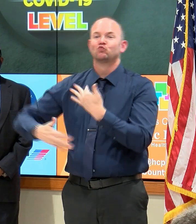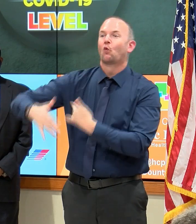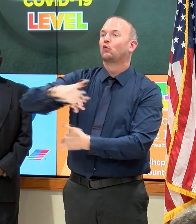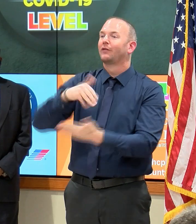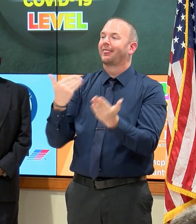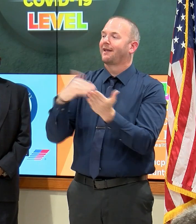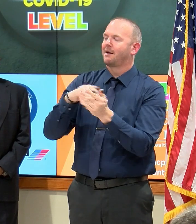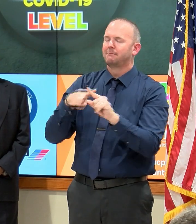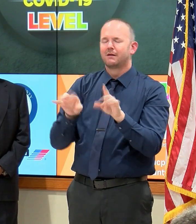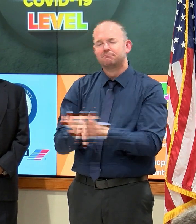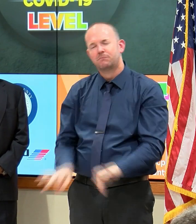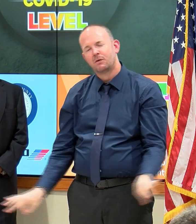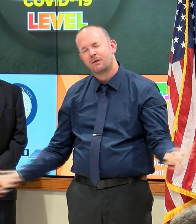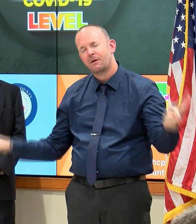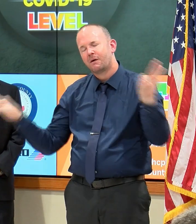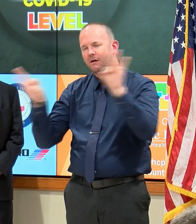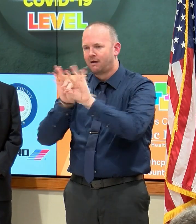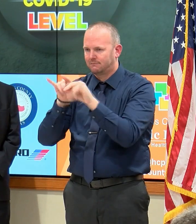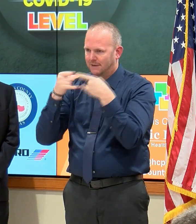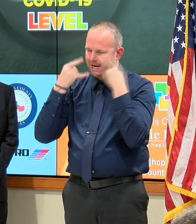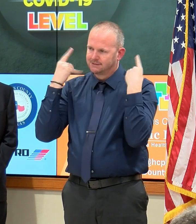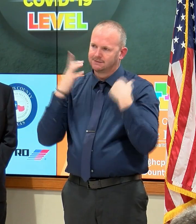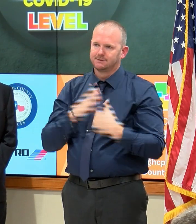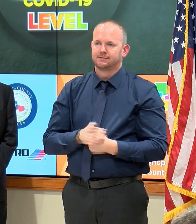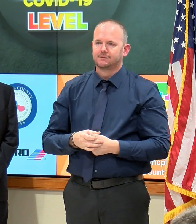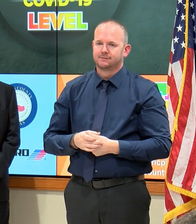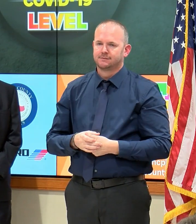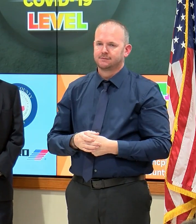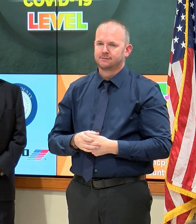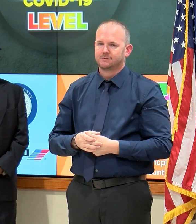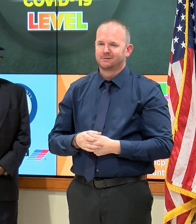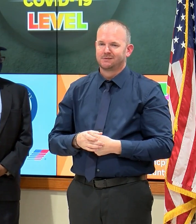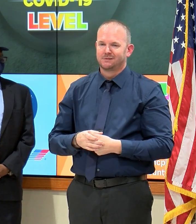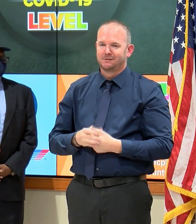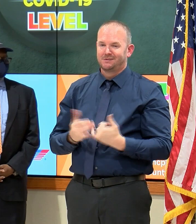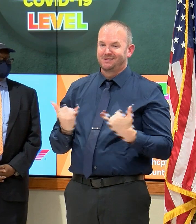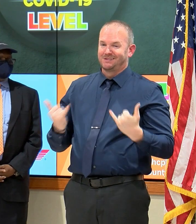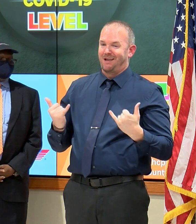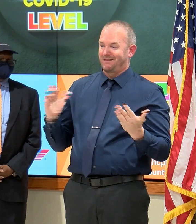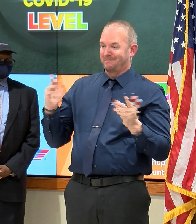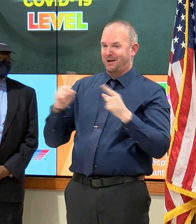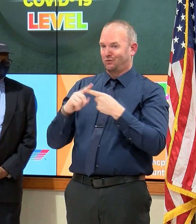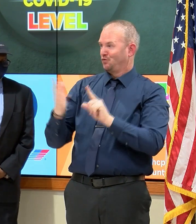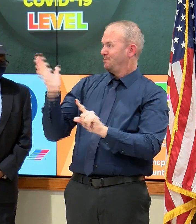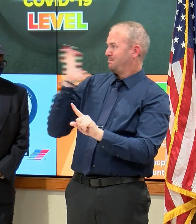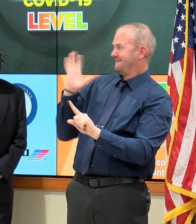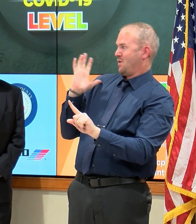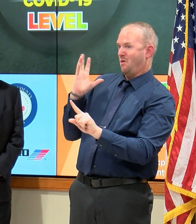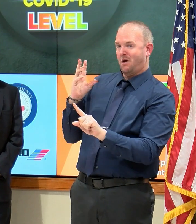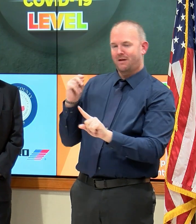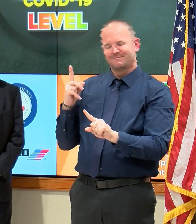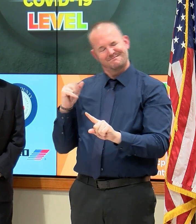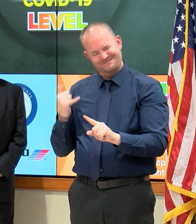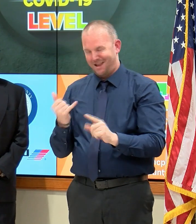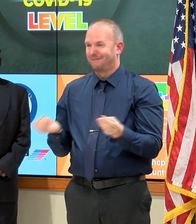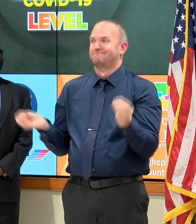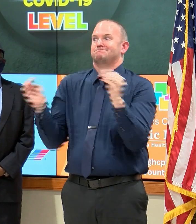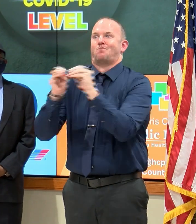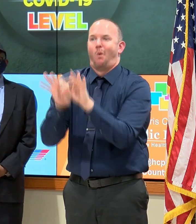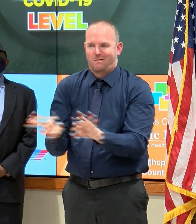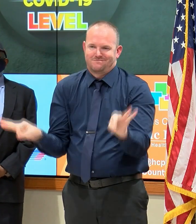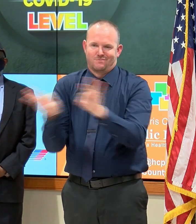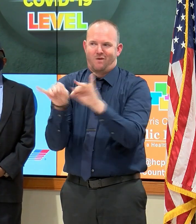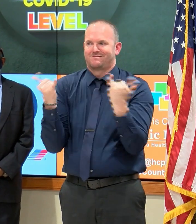More important now than even before. And people should not take things